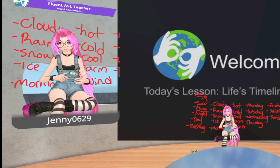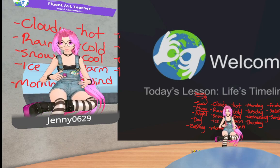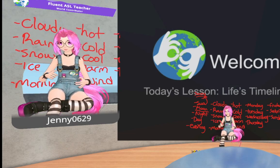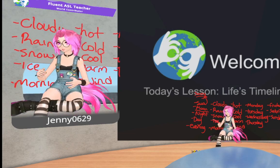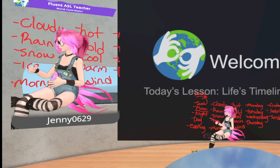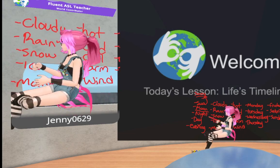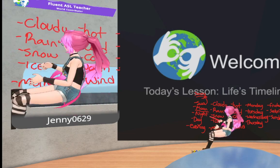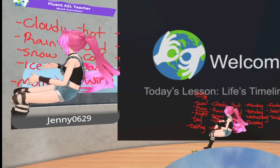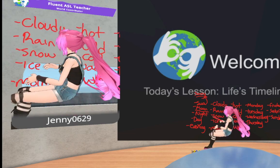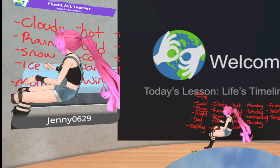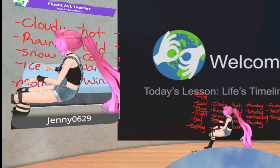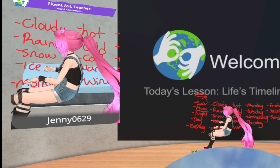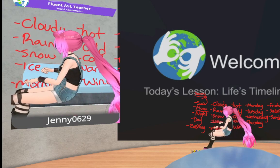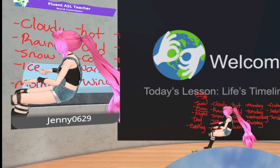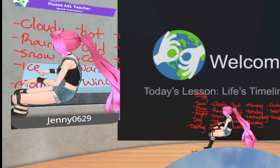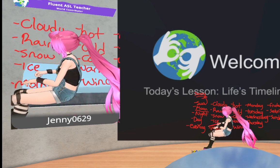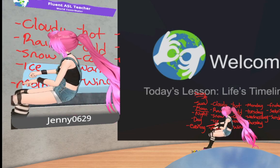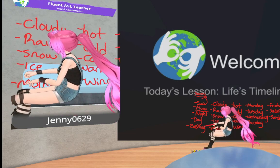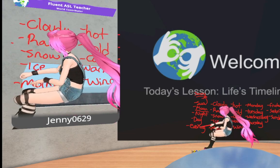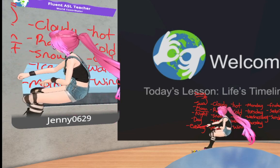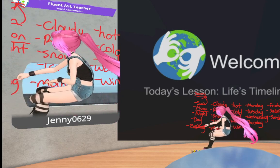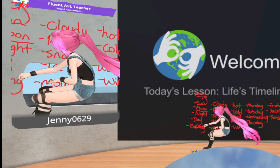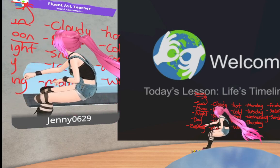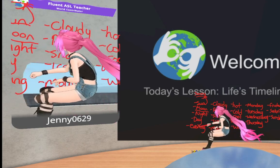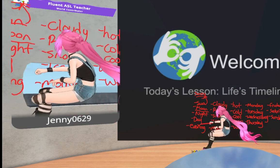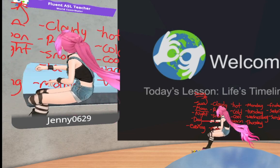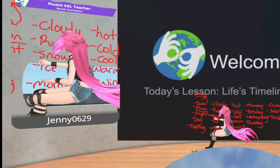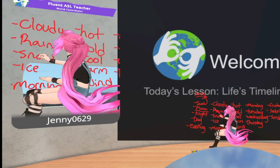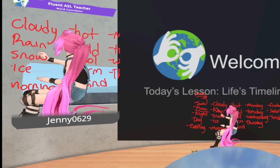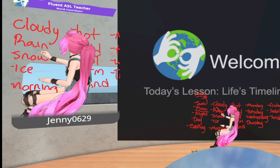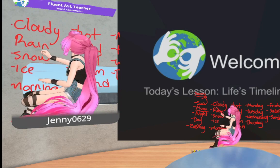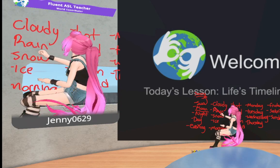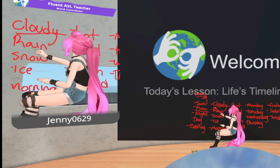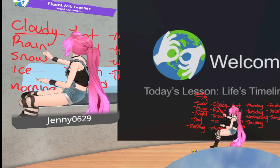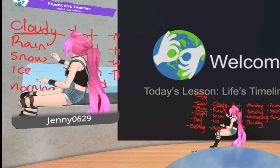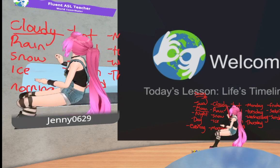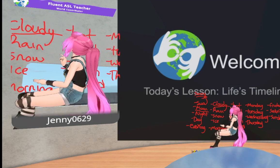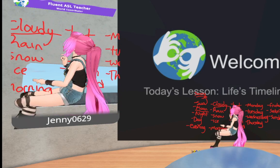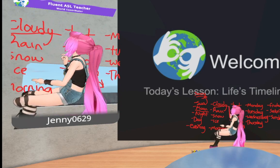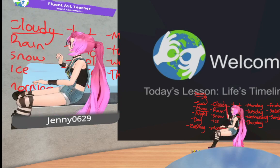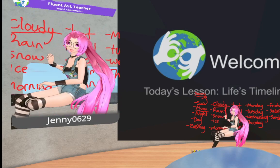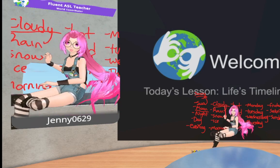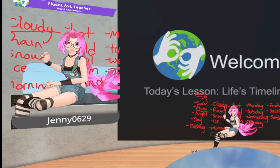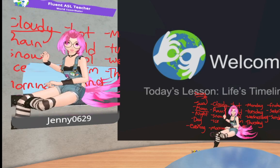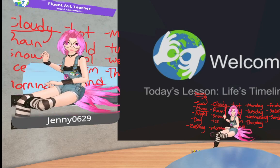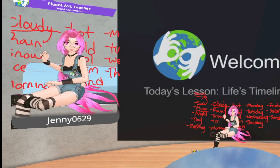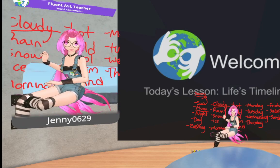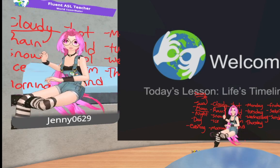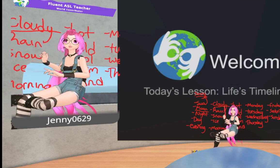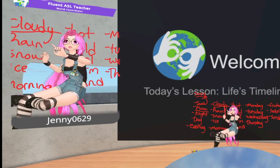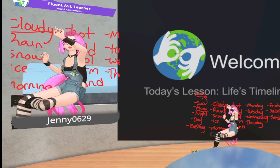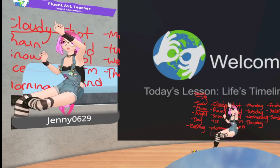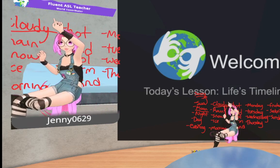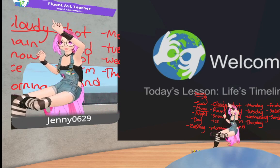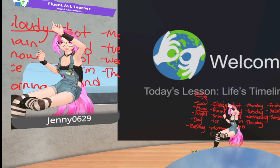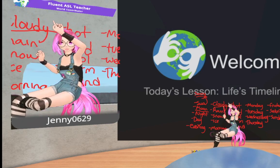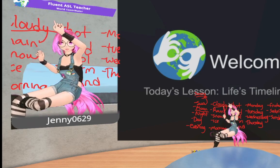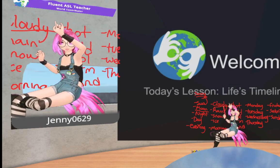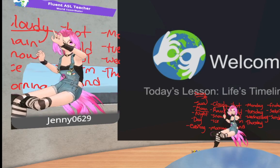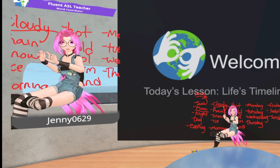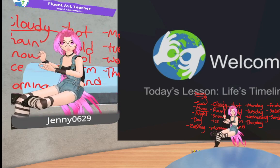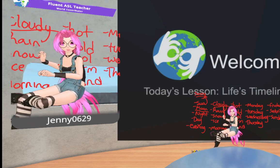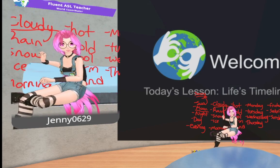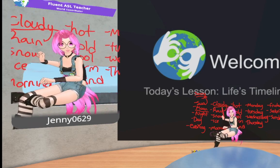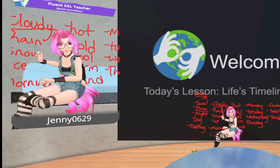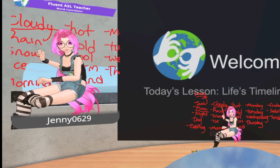moon. Okay, what about, let's do clouds or cloudy. I see some clouds. It's